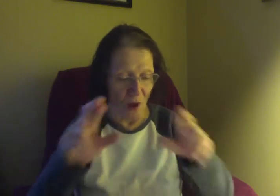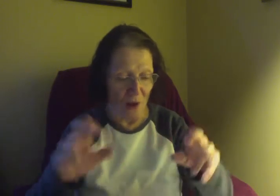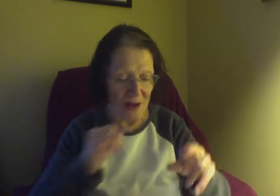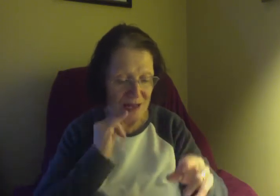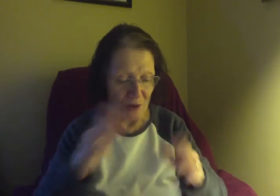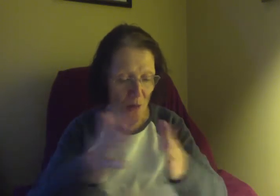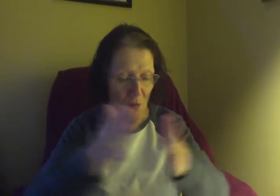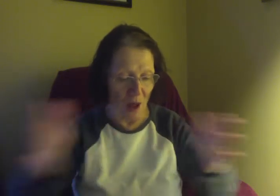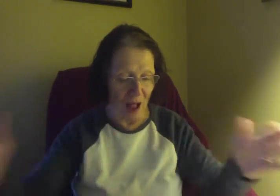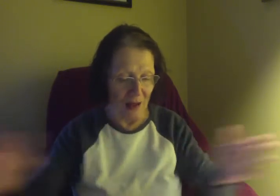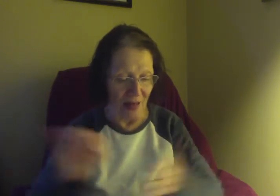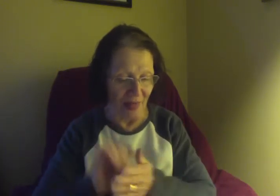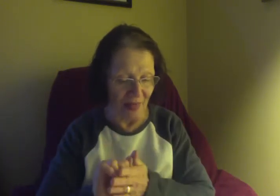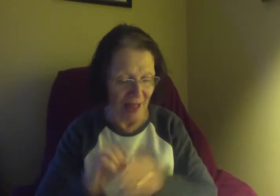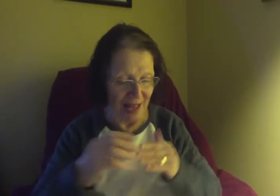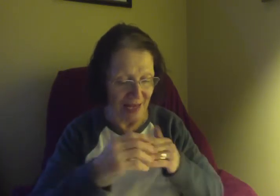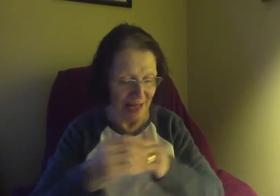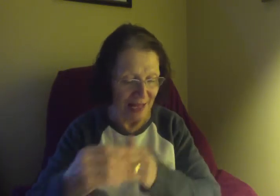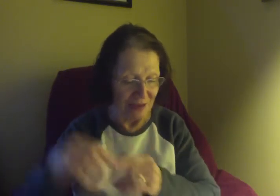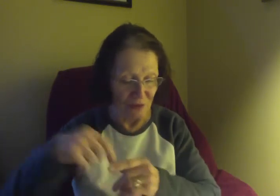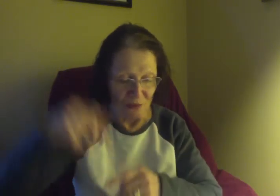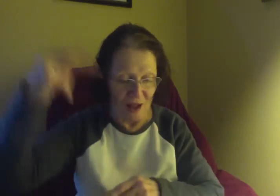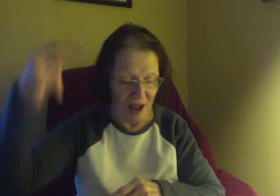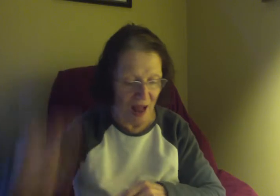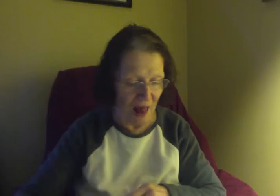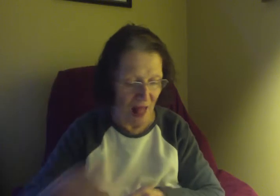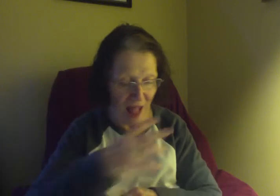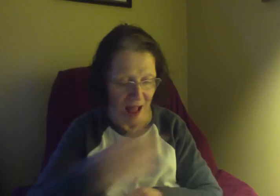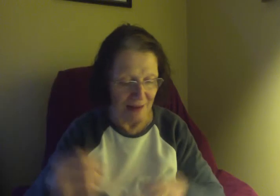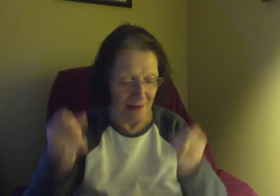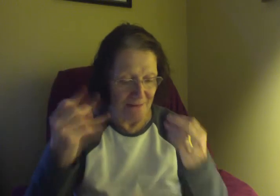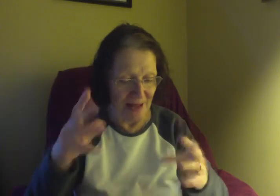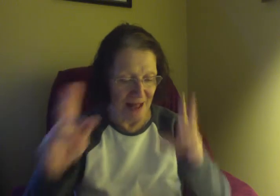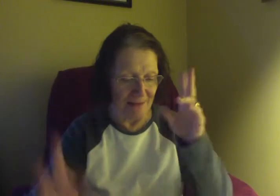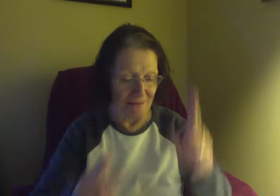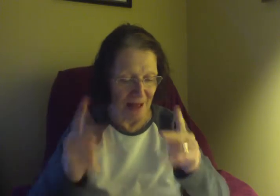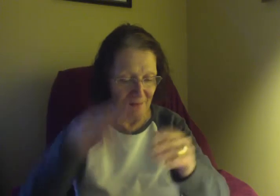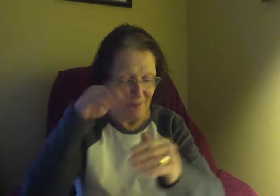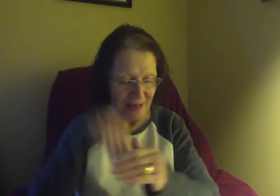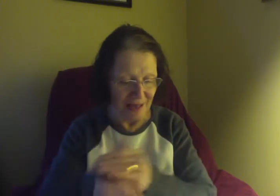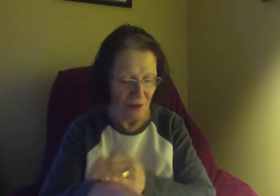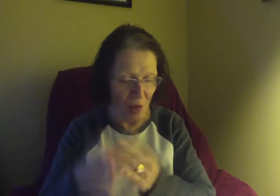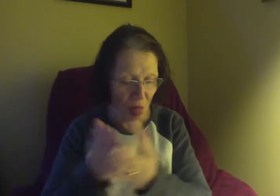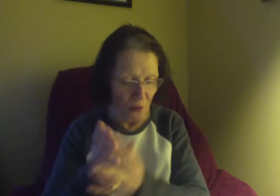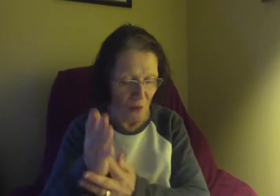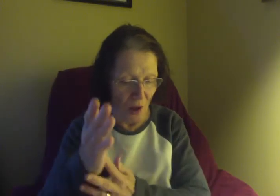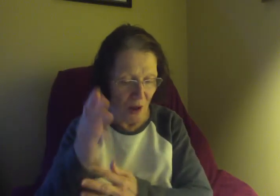I'm not sure. I'm not I'm old.